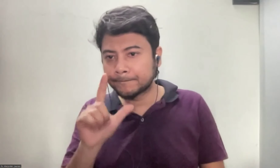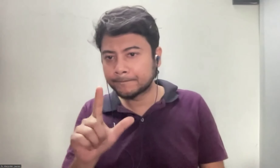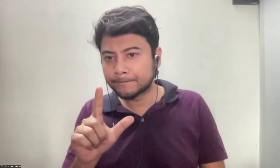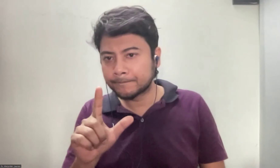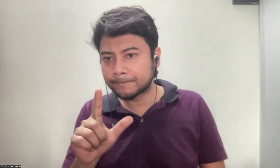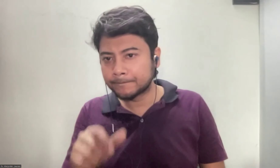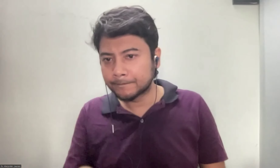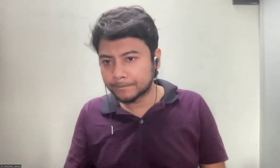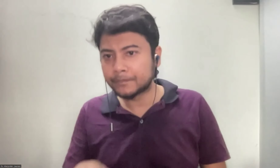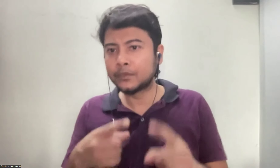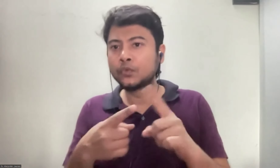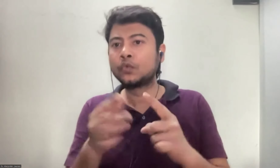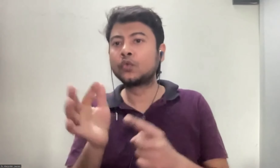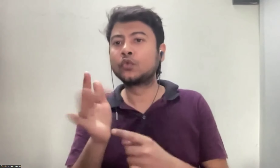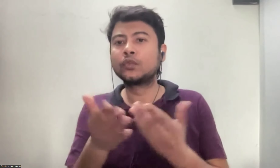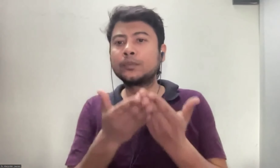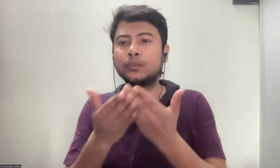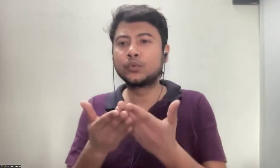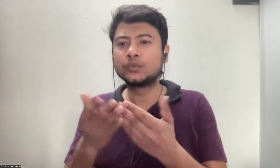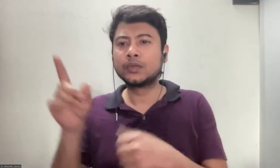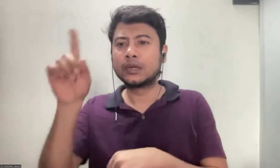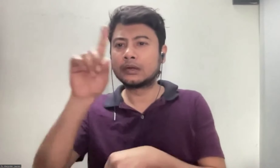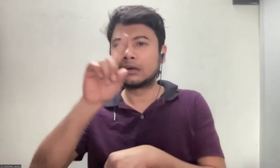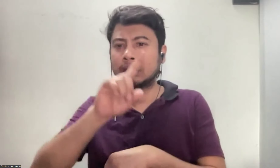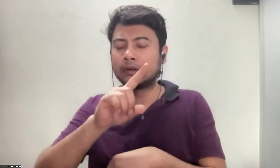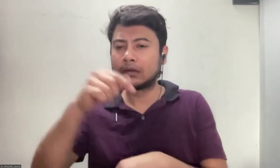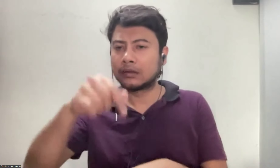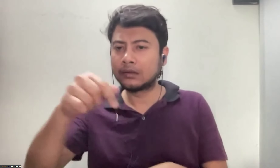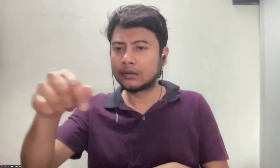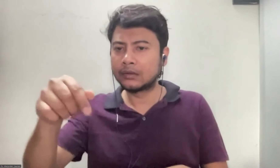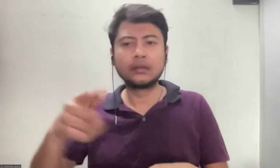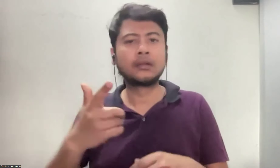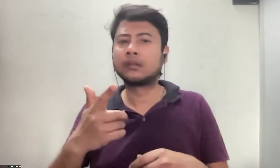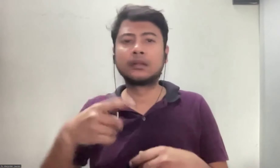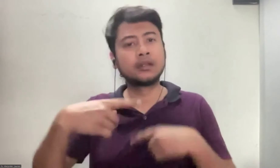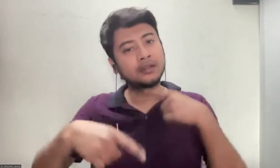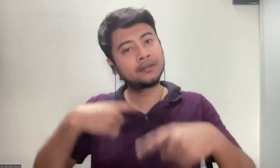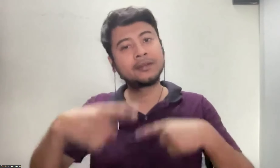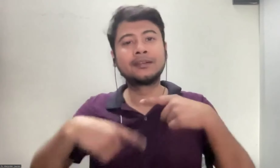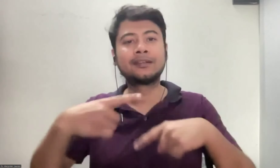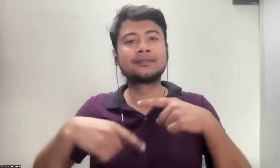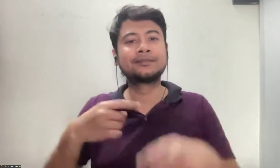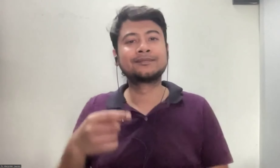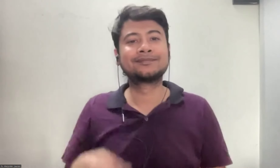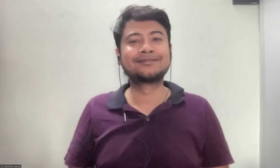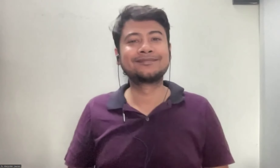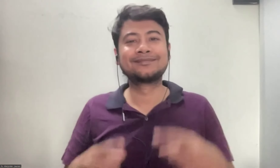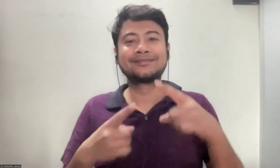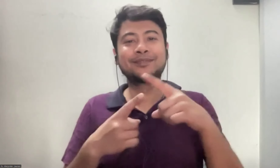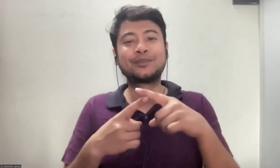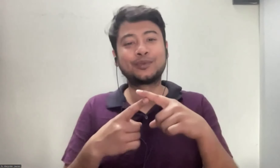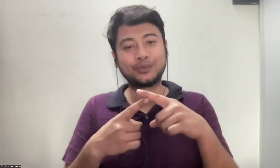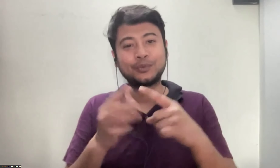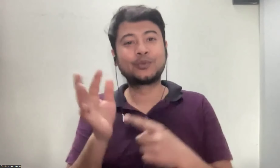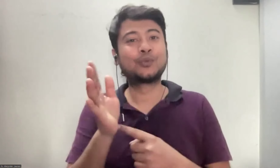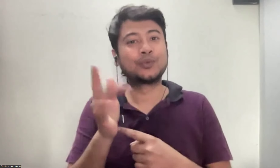what is the date for Tulsi Puja? So we don't like how we chant every day. Similarly, we do Tulsi Aarti every day. Have you seen